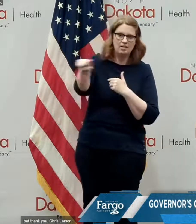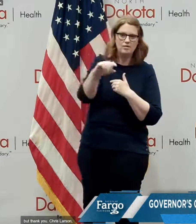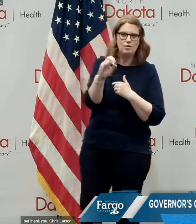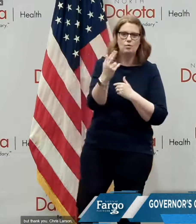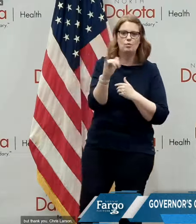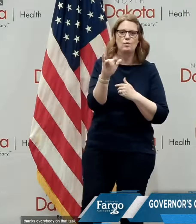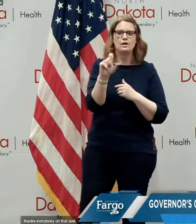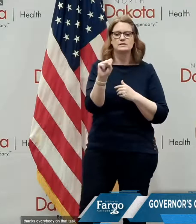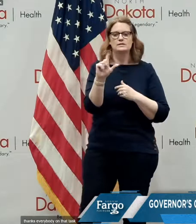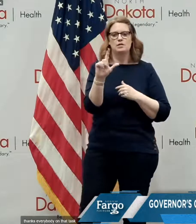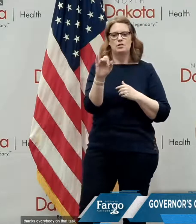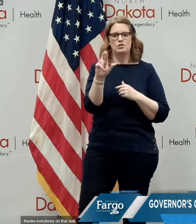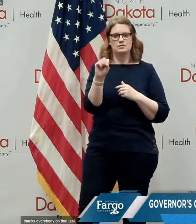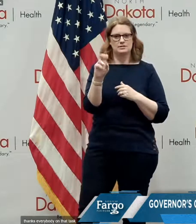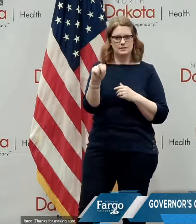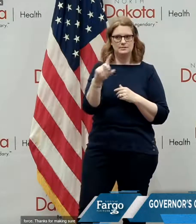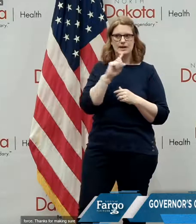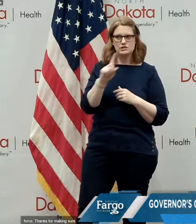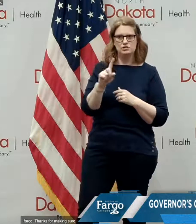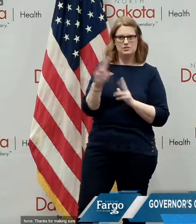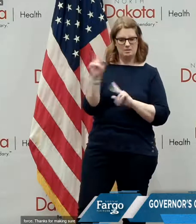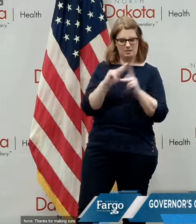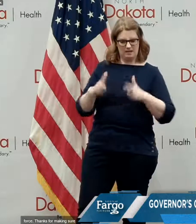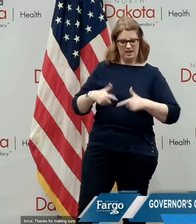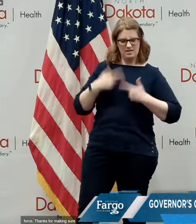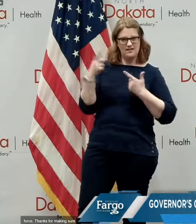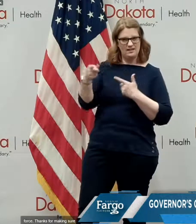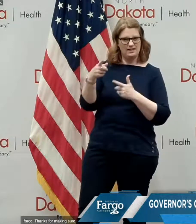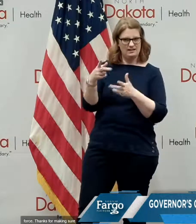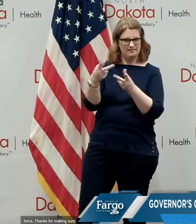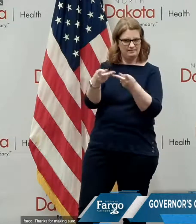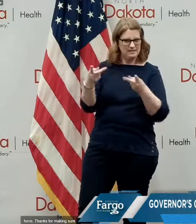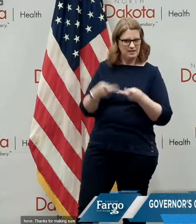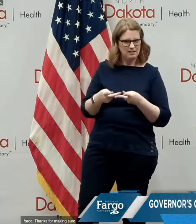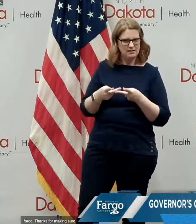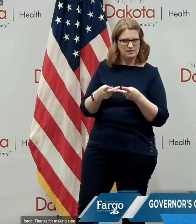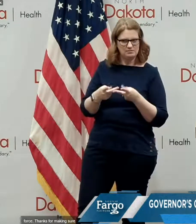for making sure that residents have a voice in this discussion.